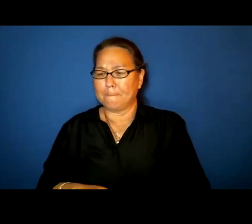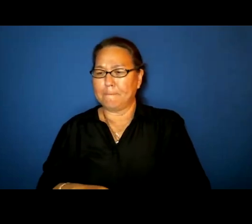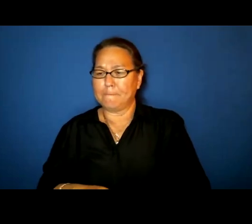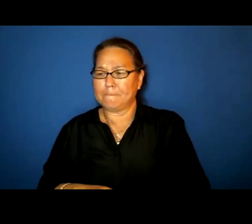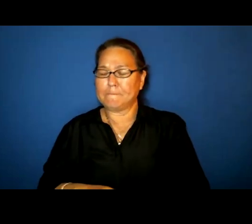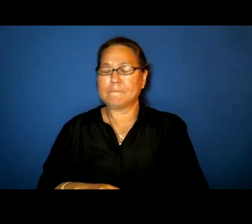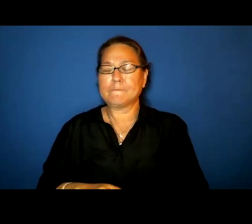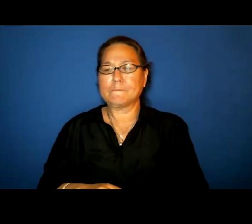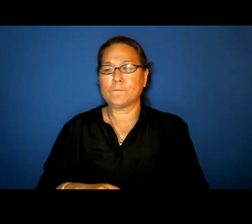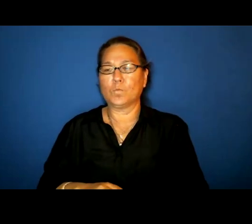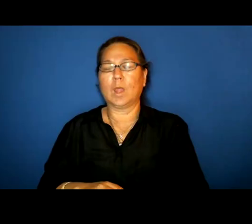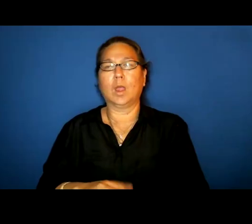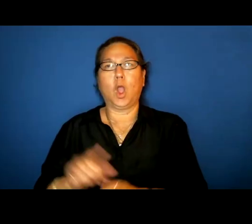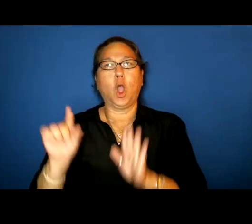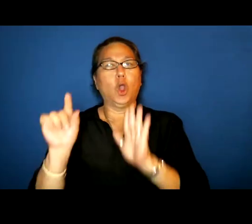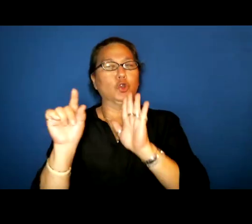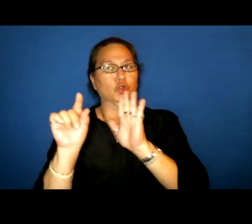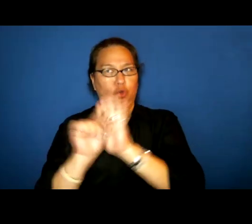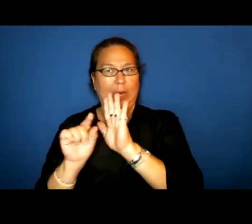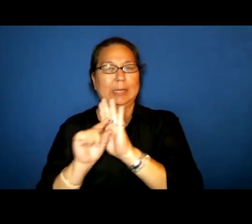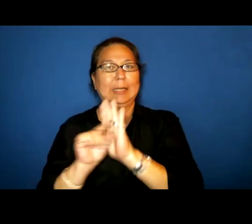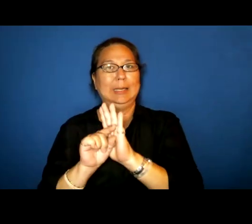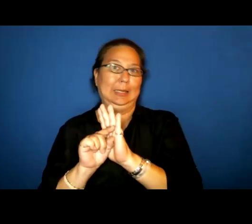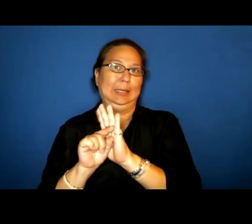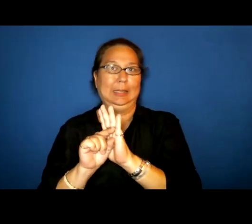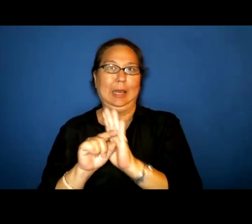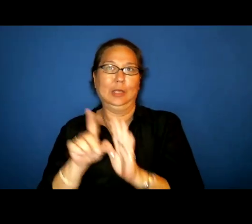grading, I think, is a very subjective process. And so it is